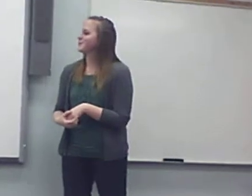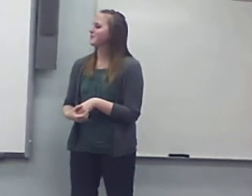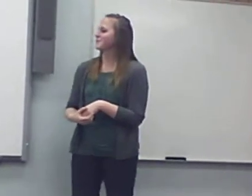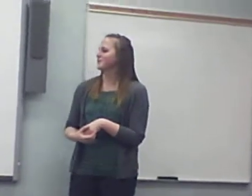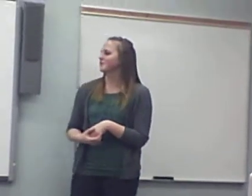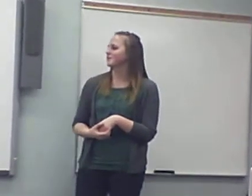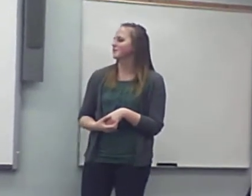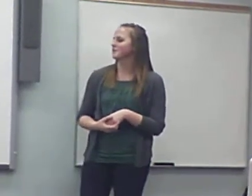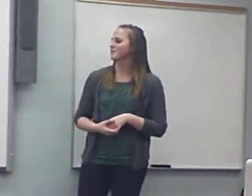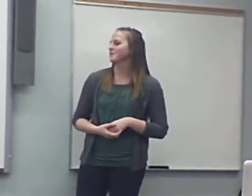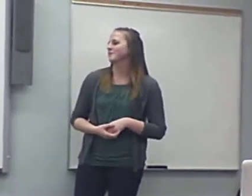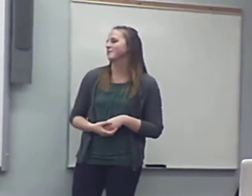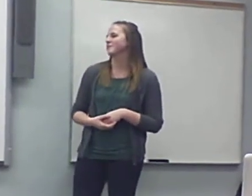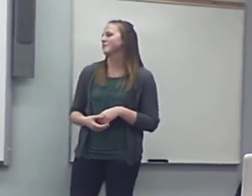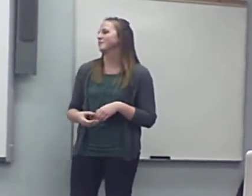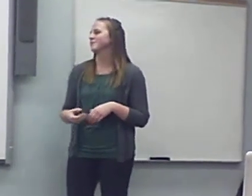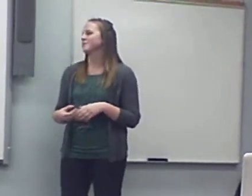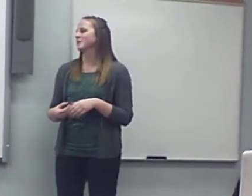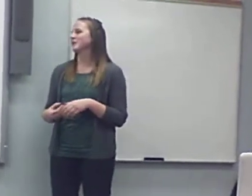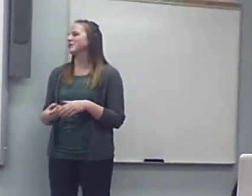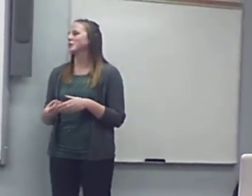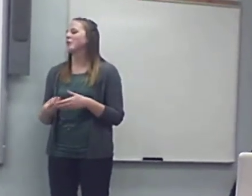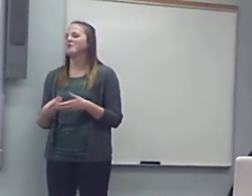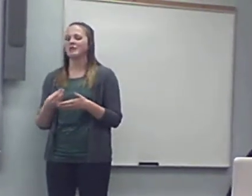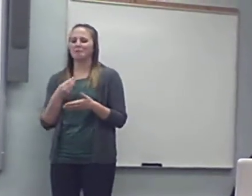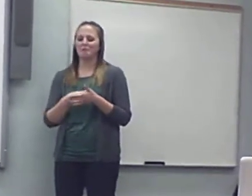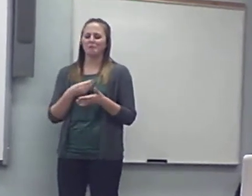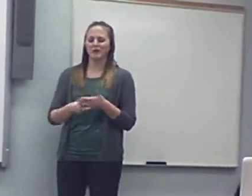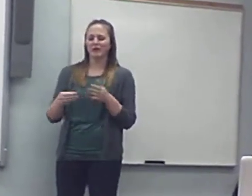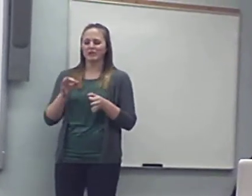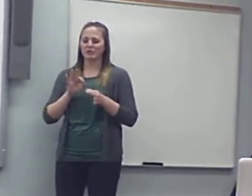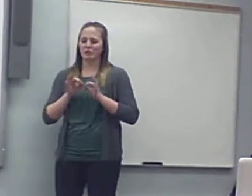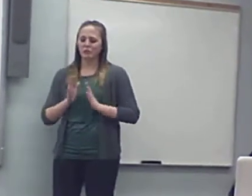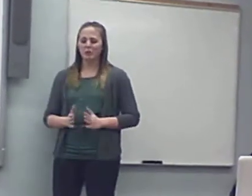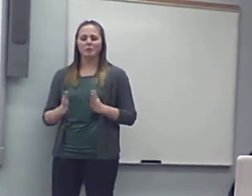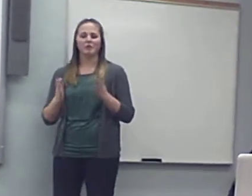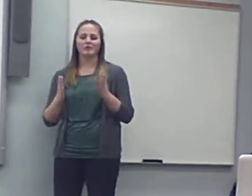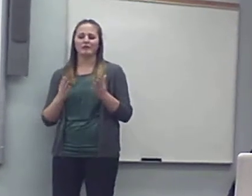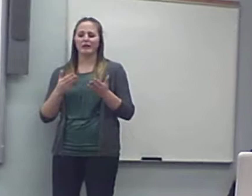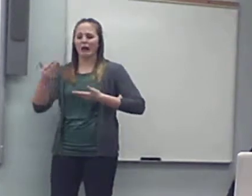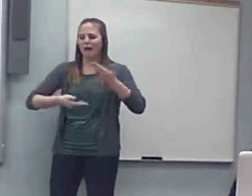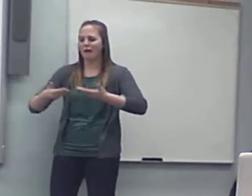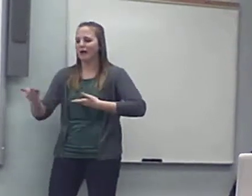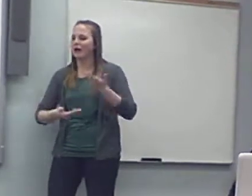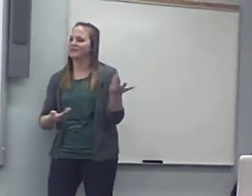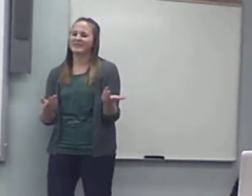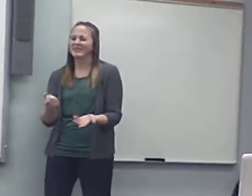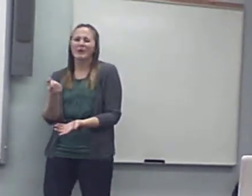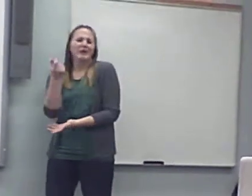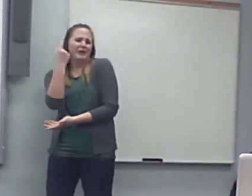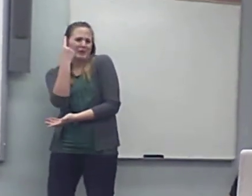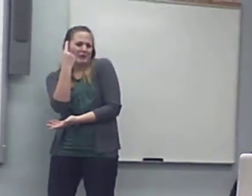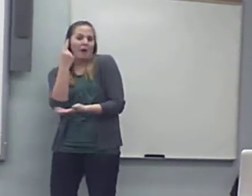budget for interpreters. They still don't understand all of this. However, they start getting information on a regular basis saying, what is with